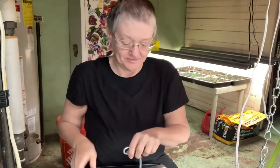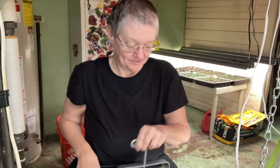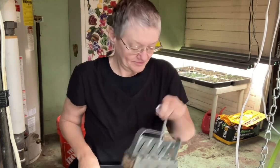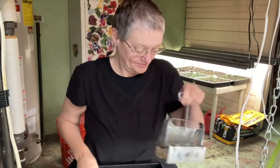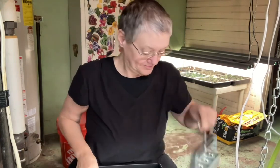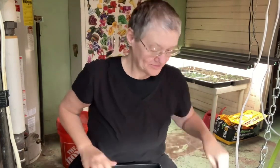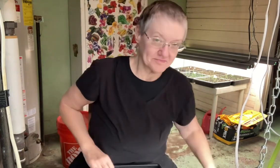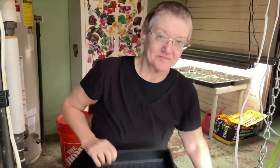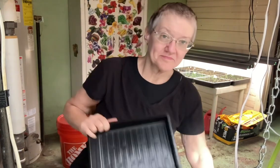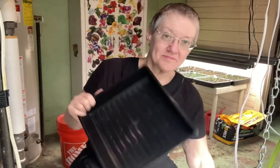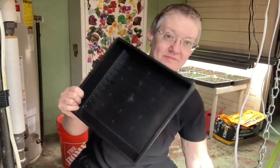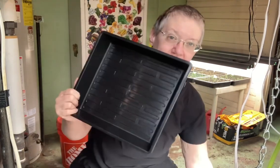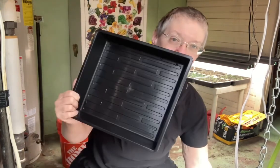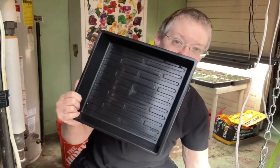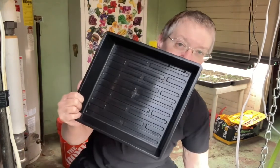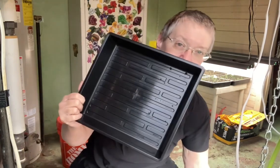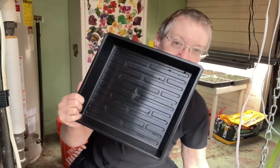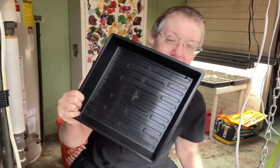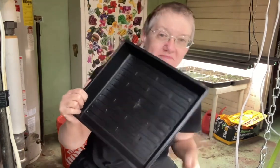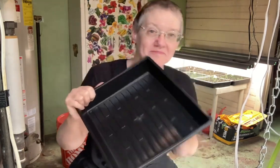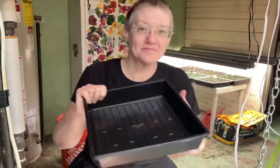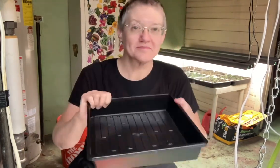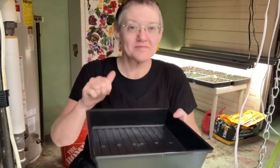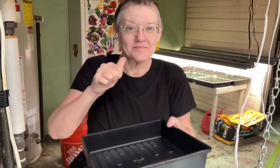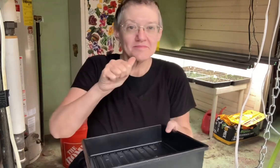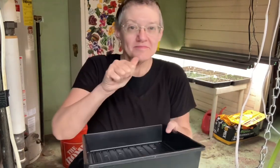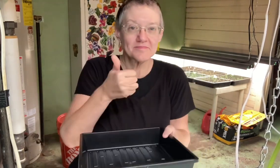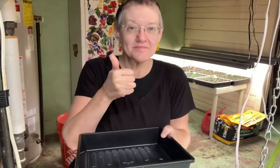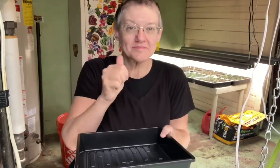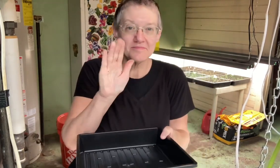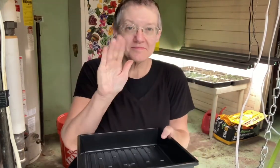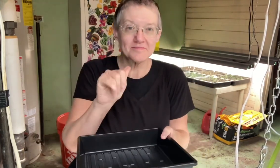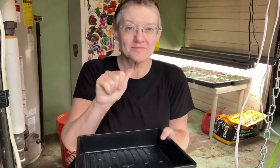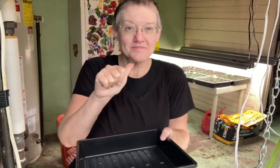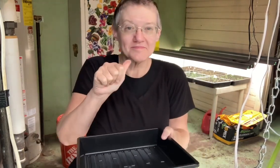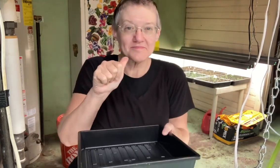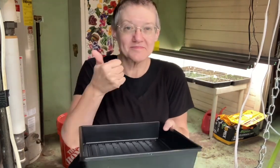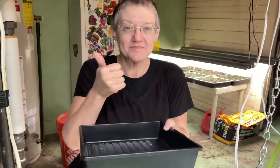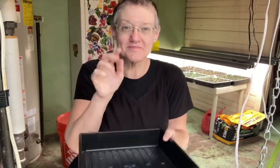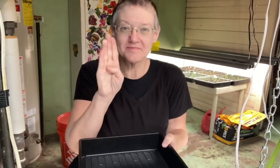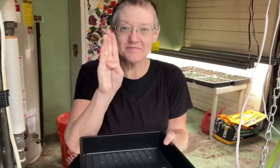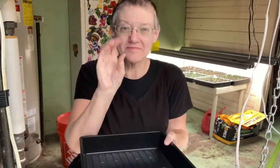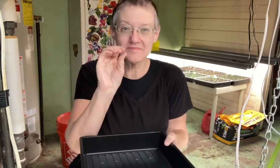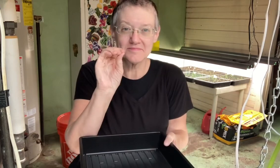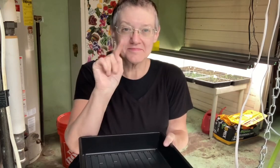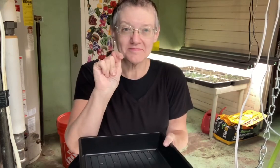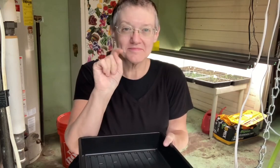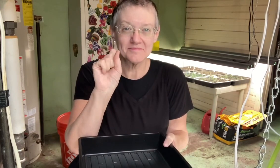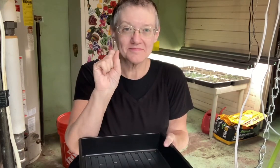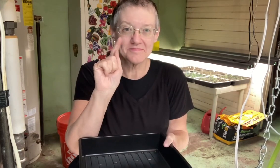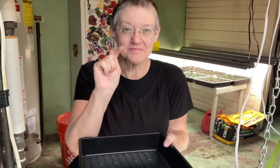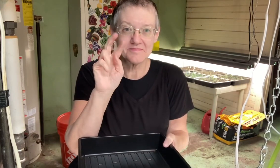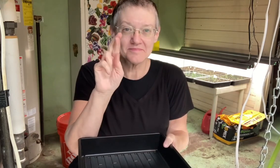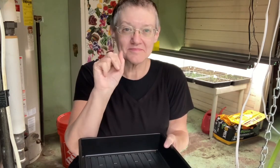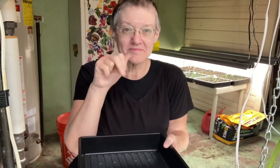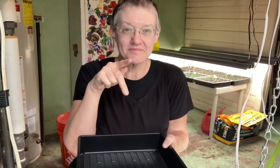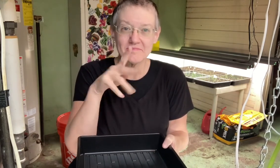full. I'm using this 10 by 10 strong,